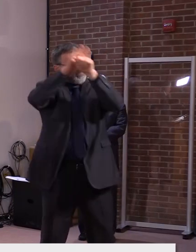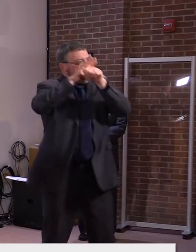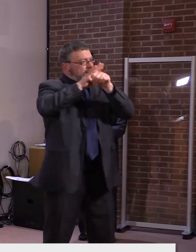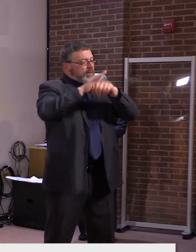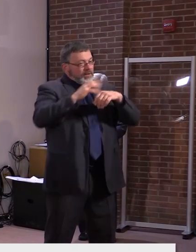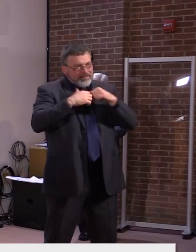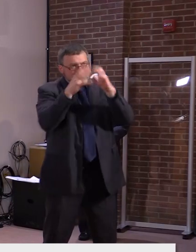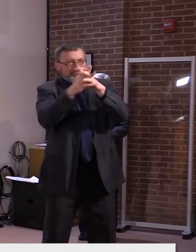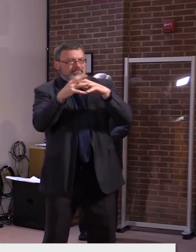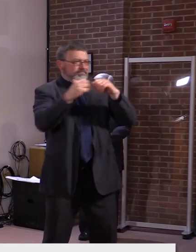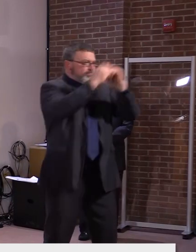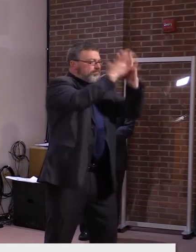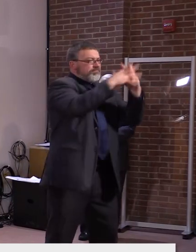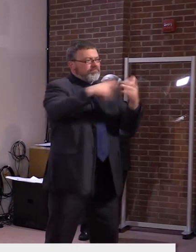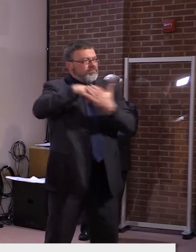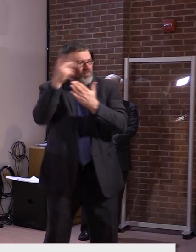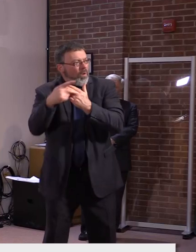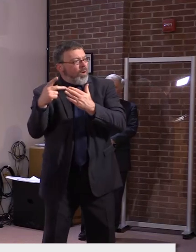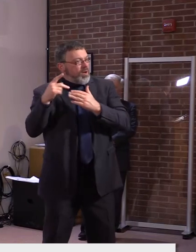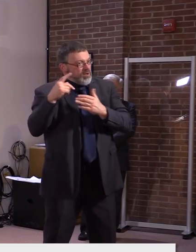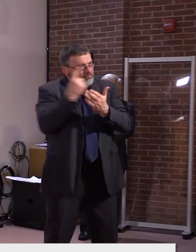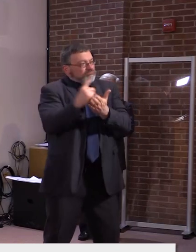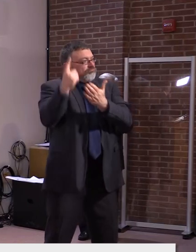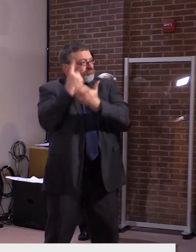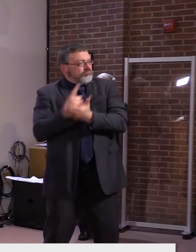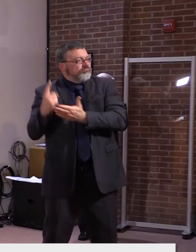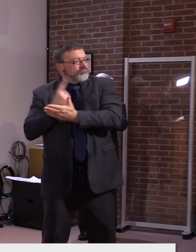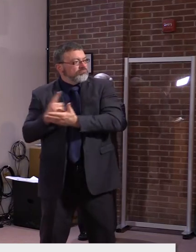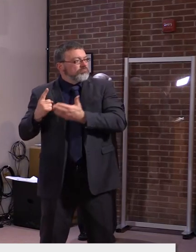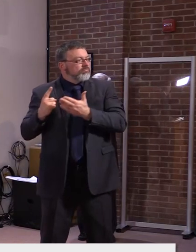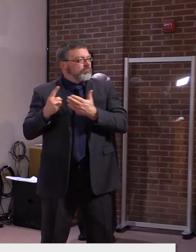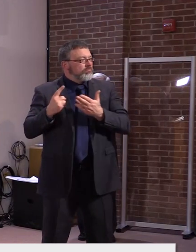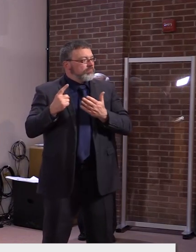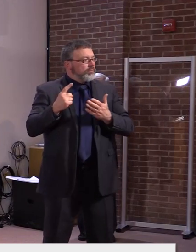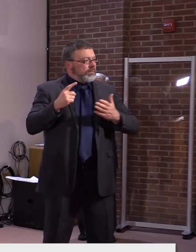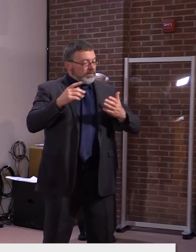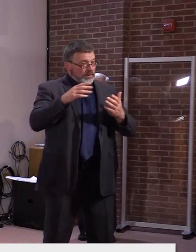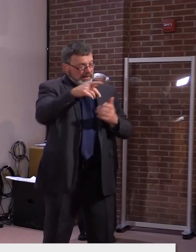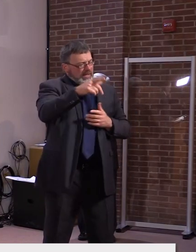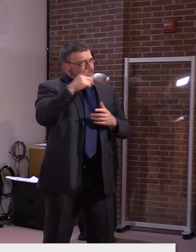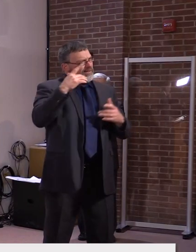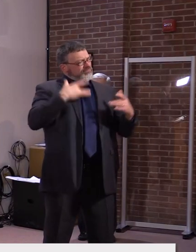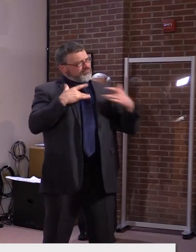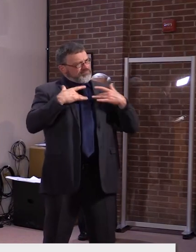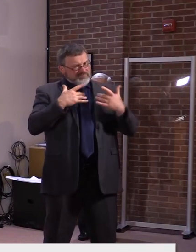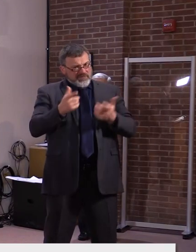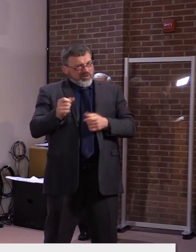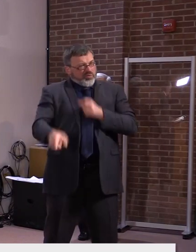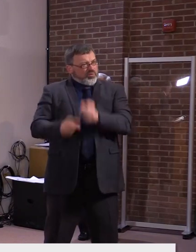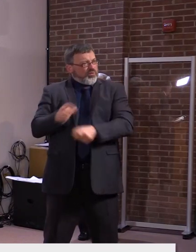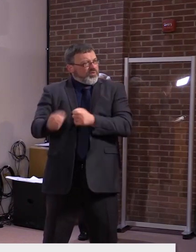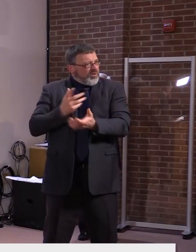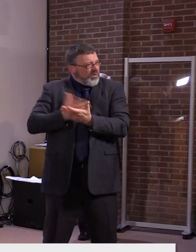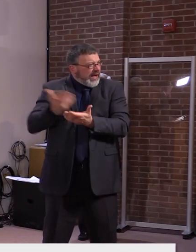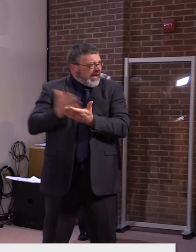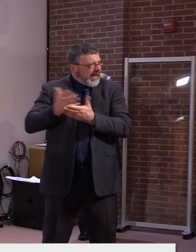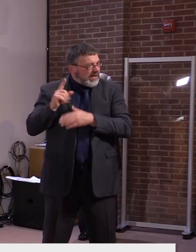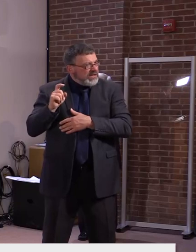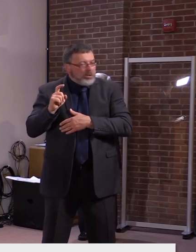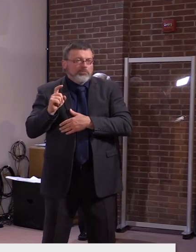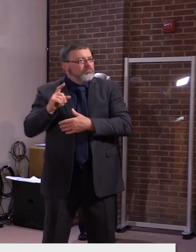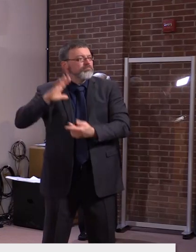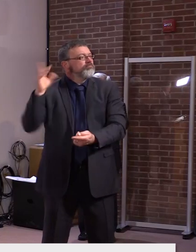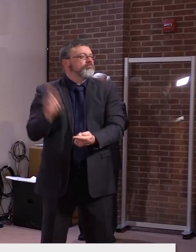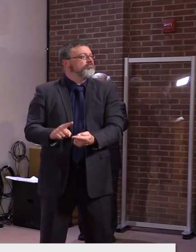morning, the team was working on the disposal of the medical waste as a result of the testing, and we worked out a solution in that area, basically following up with